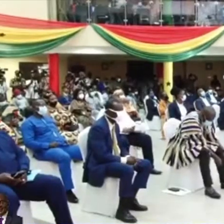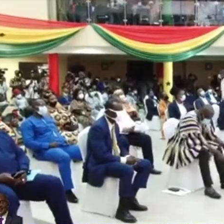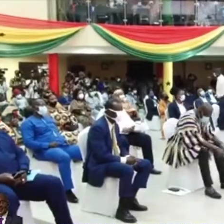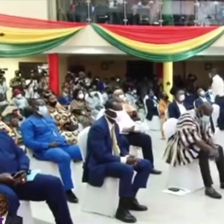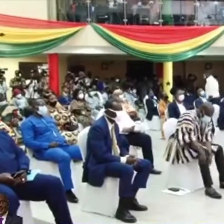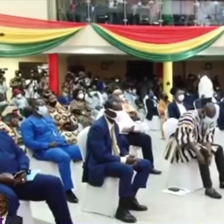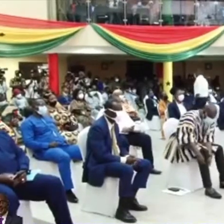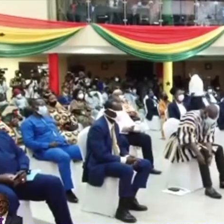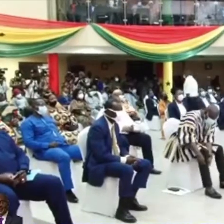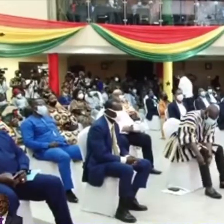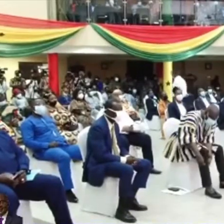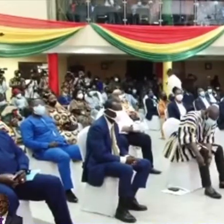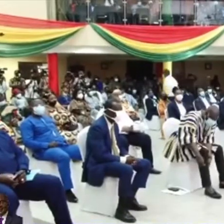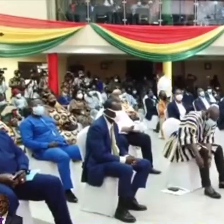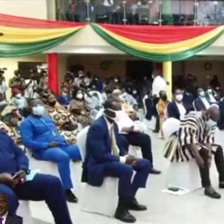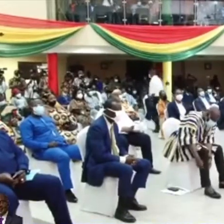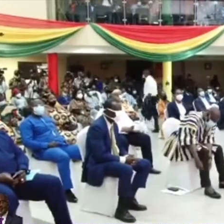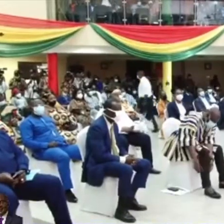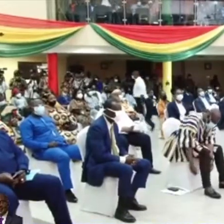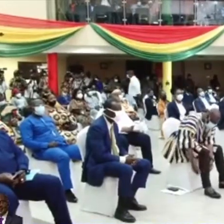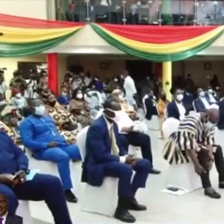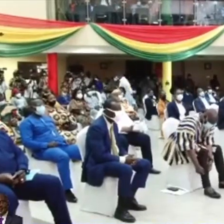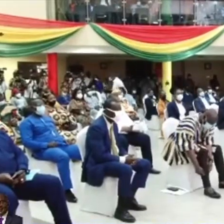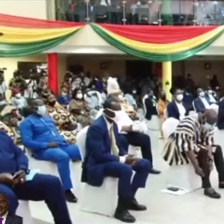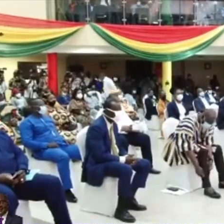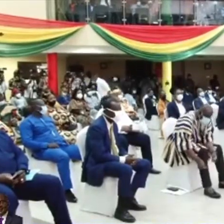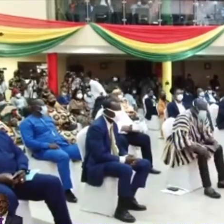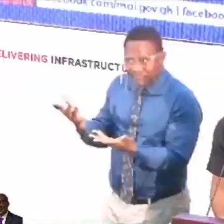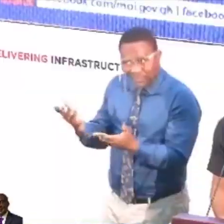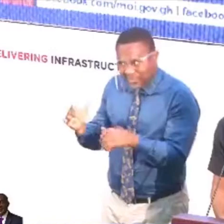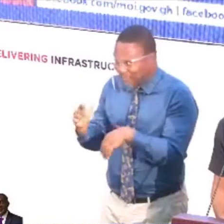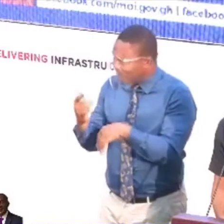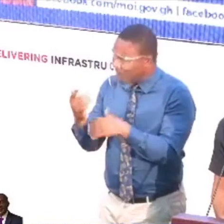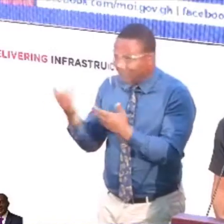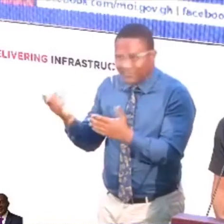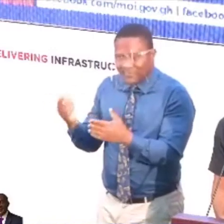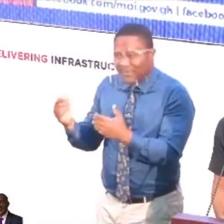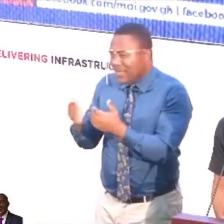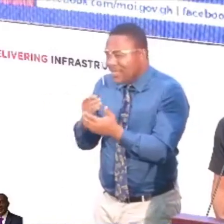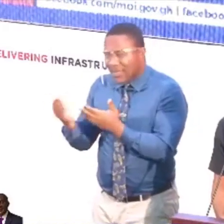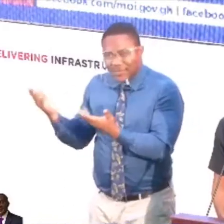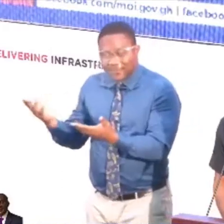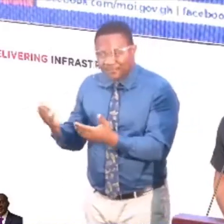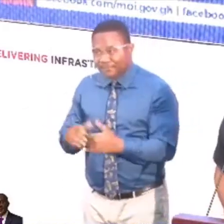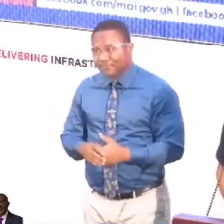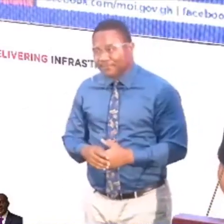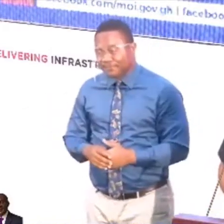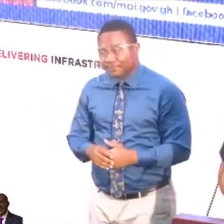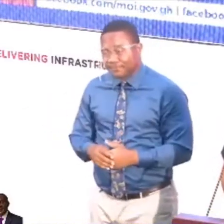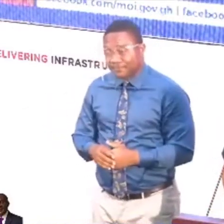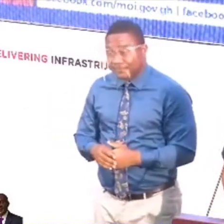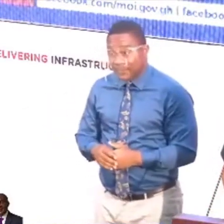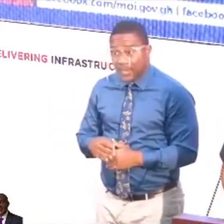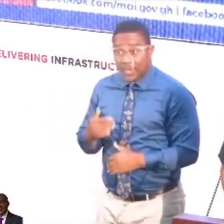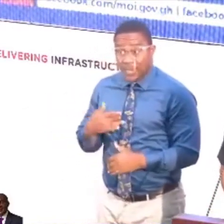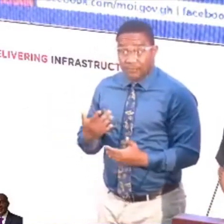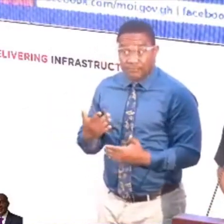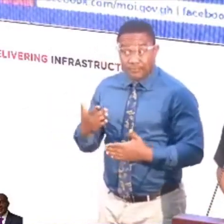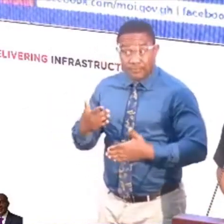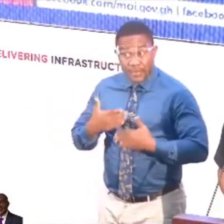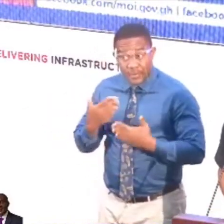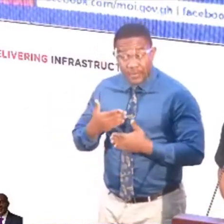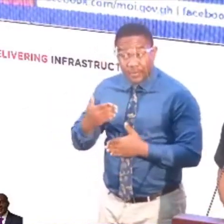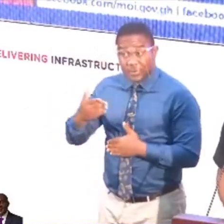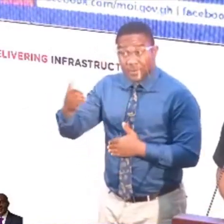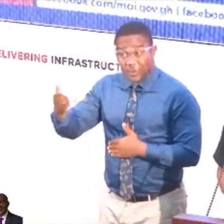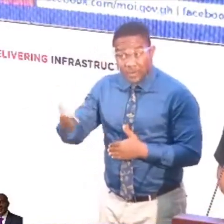And that was just the tip of the iceberg. It's my singular honor now to